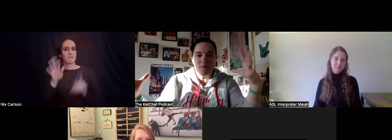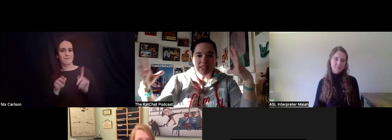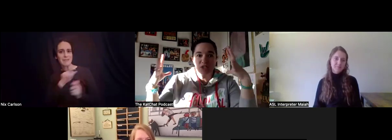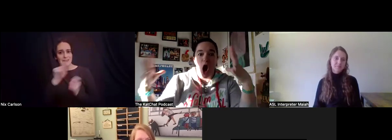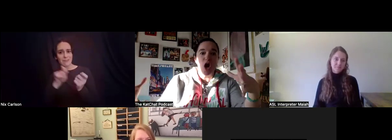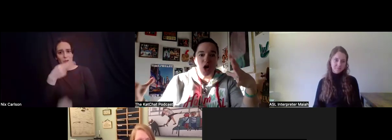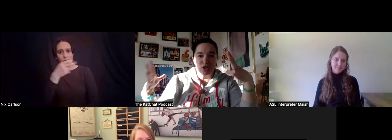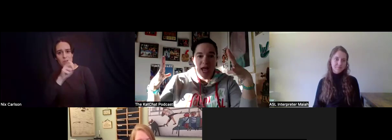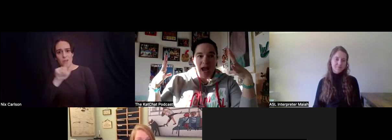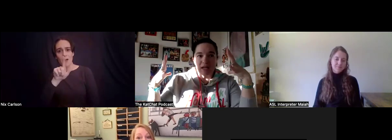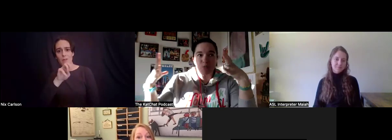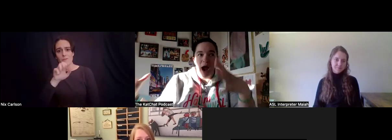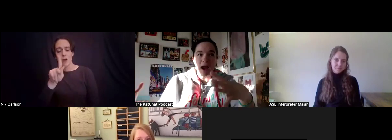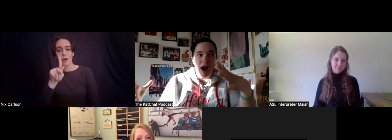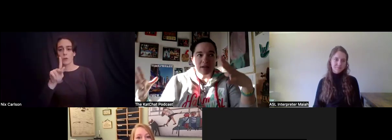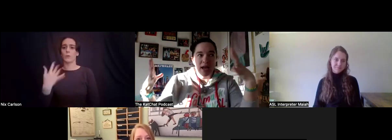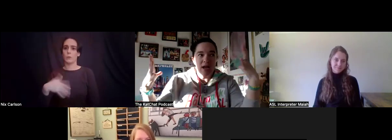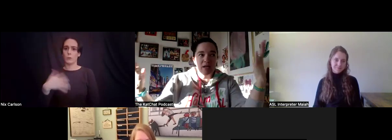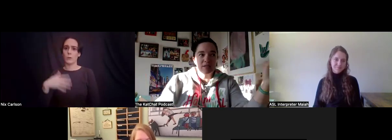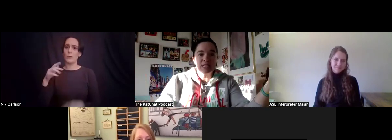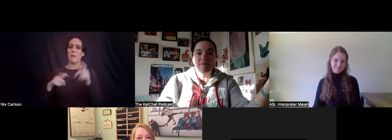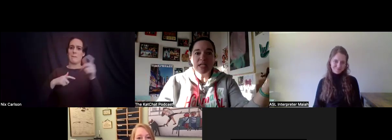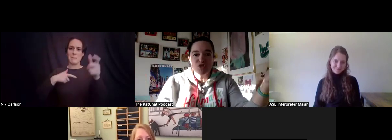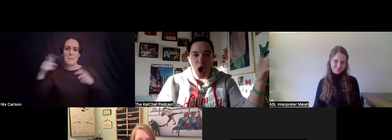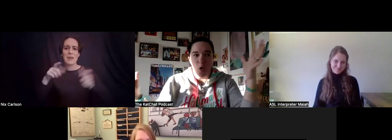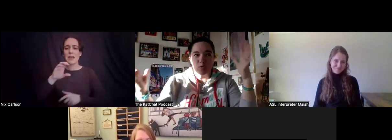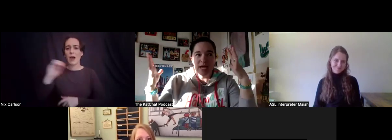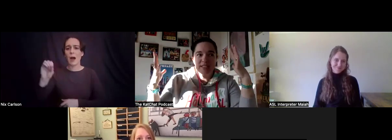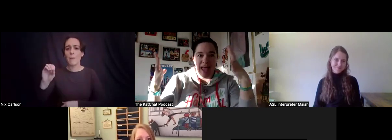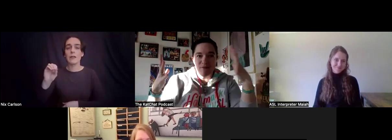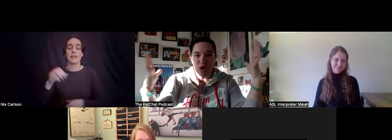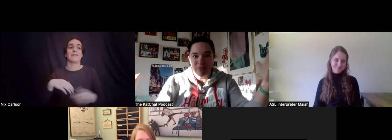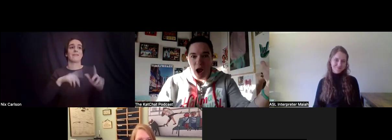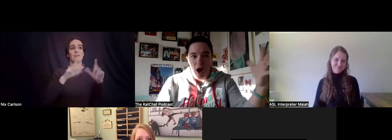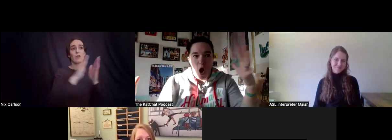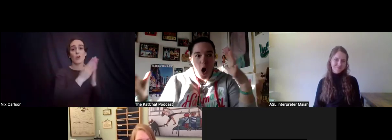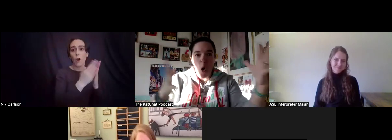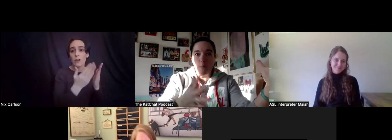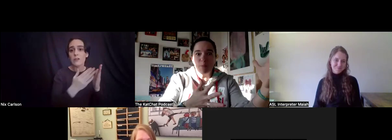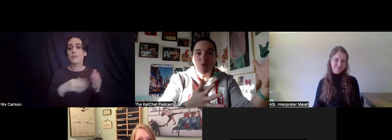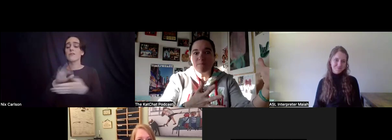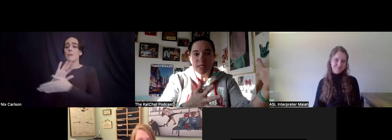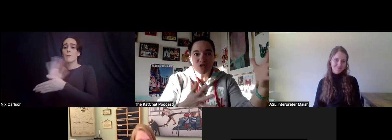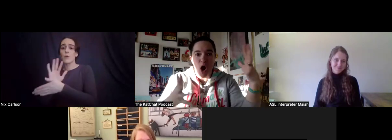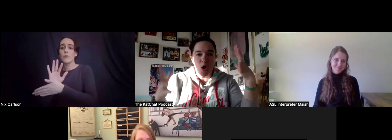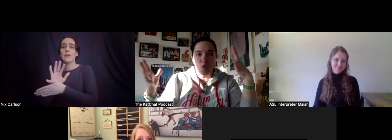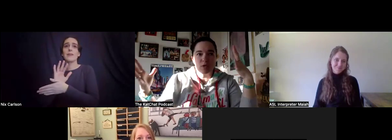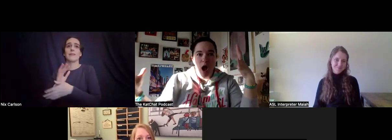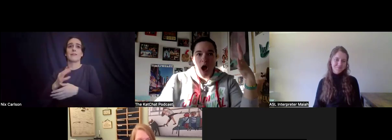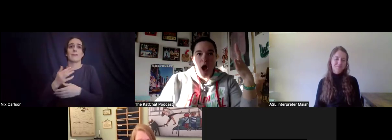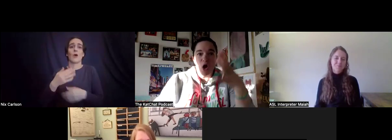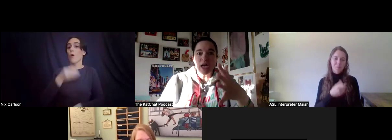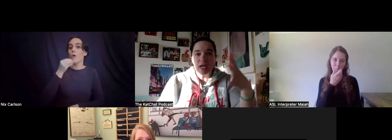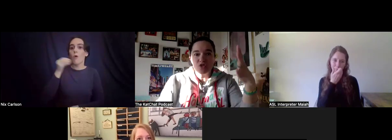not movies, it's cars, it's product, it's TV shows, it's everything. Home improvement